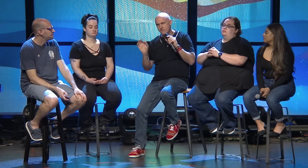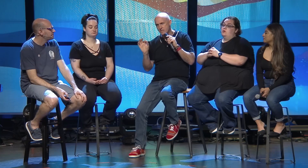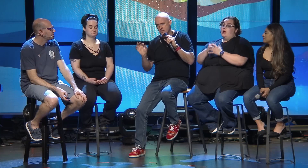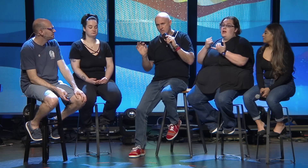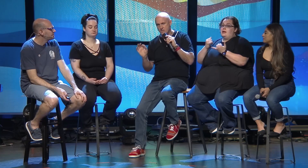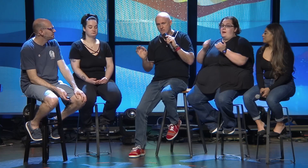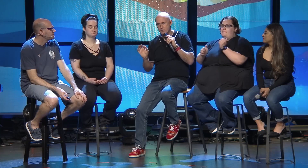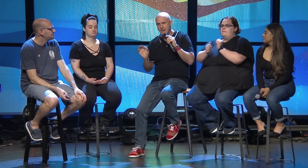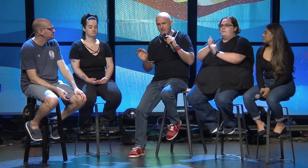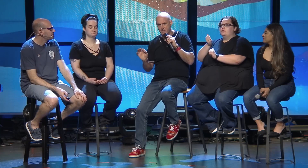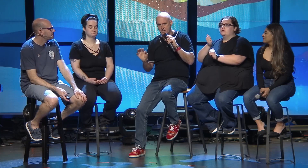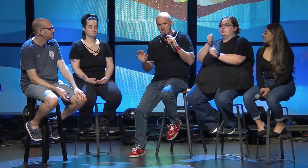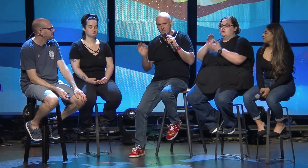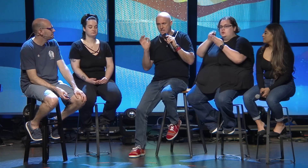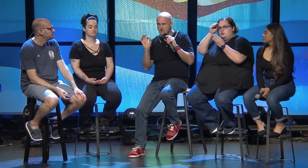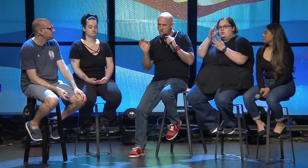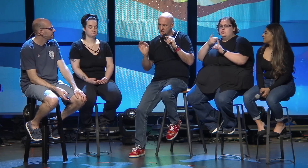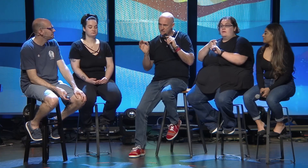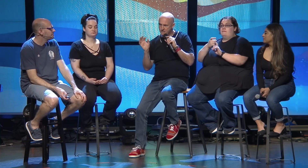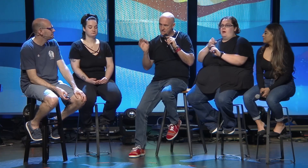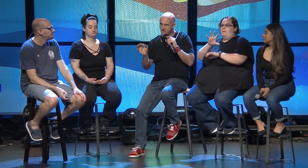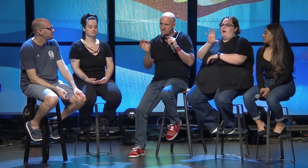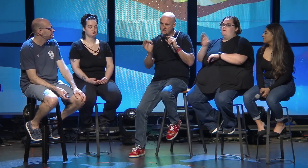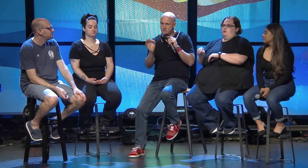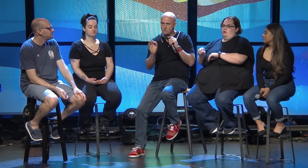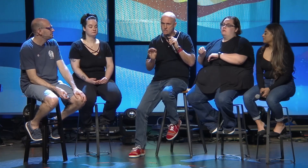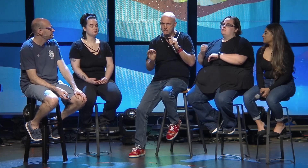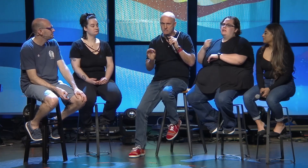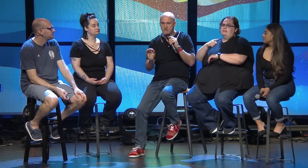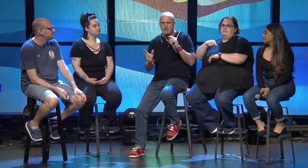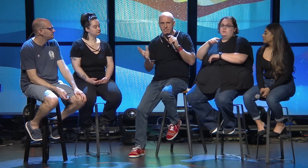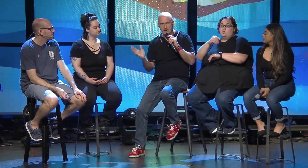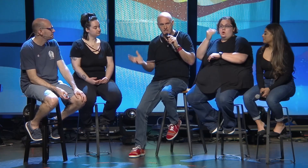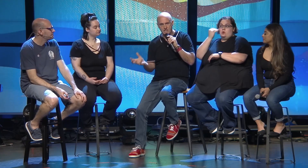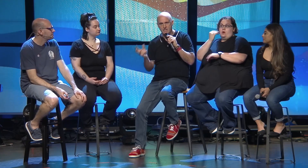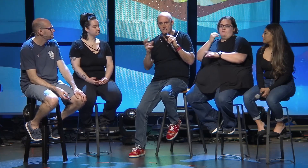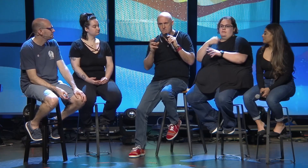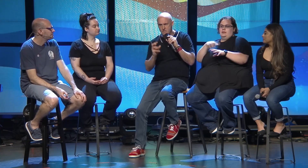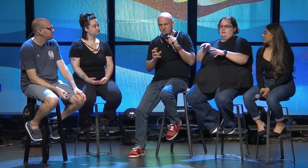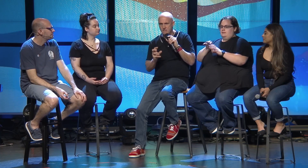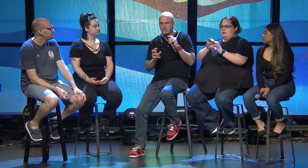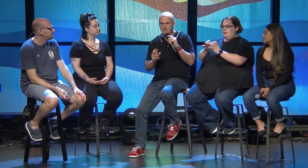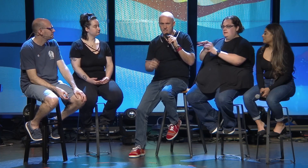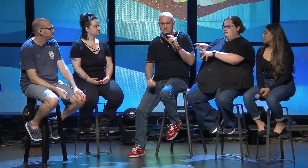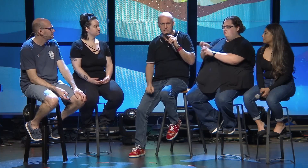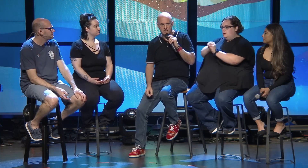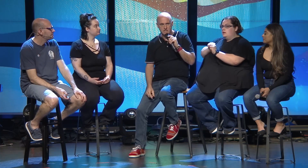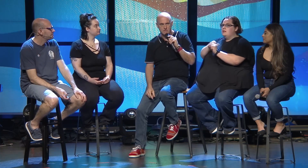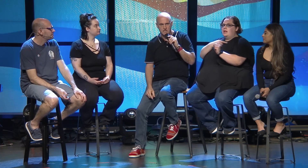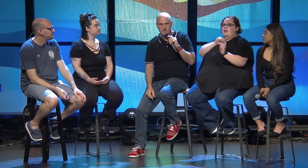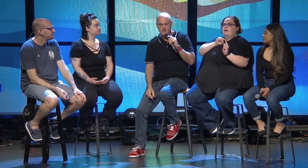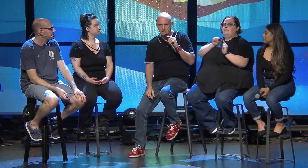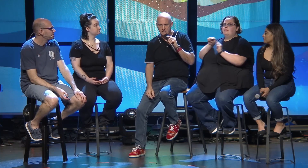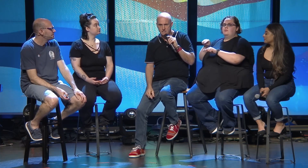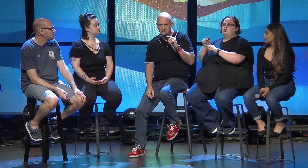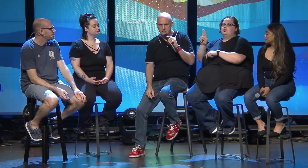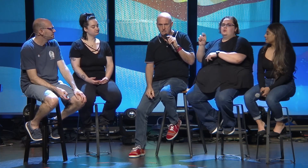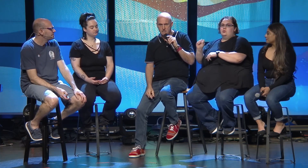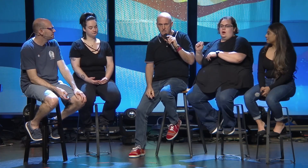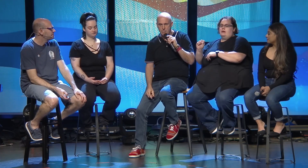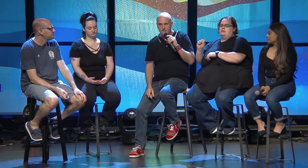now, most of our students are from Africa because they know that if they take those courses, they can come to the United States to come to